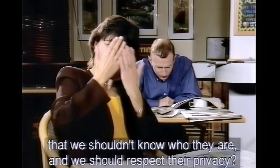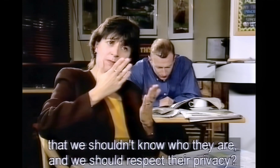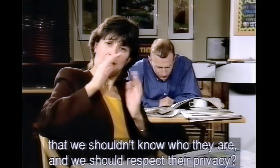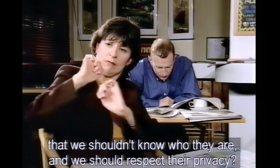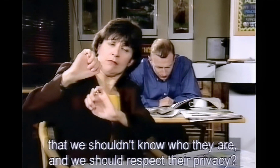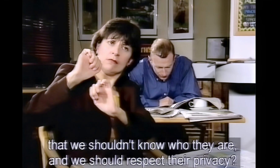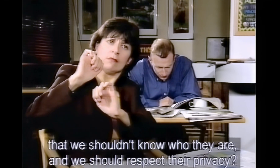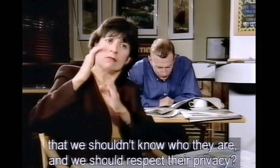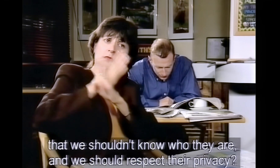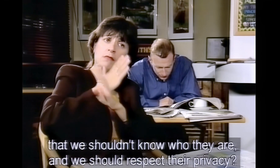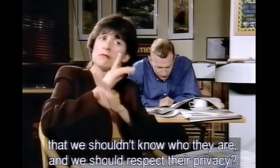privacy?